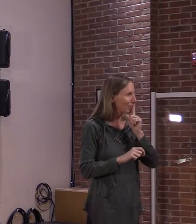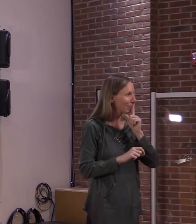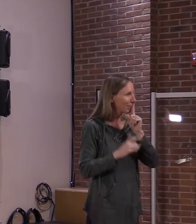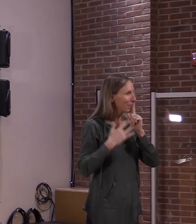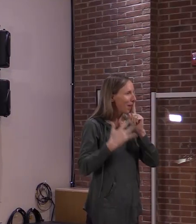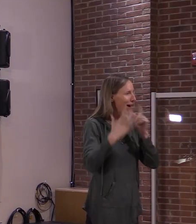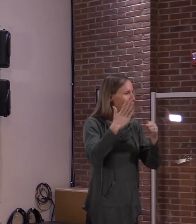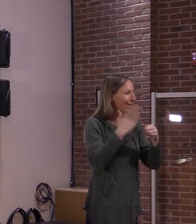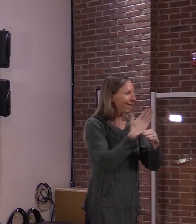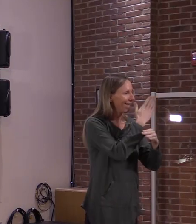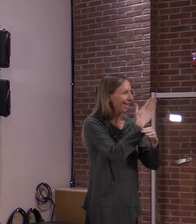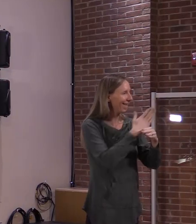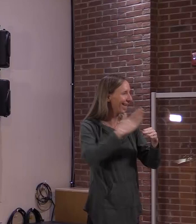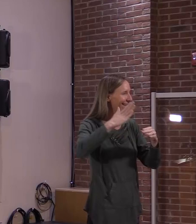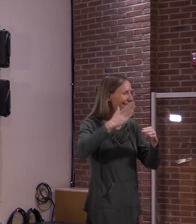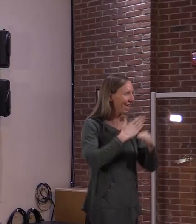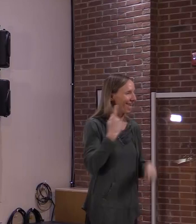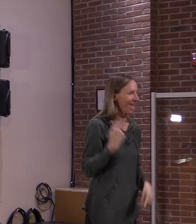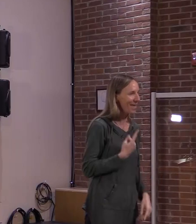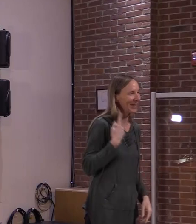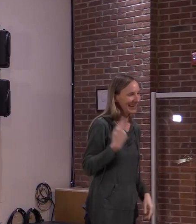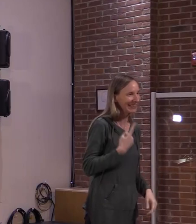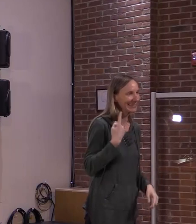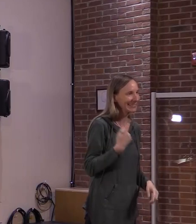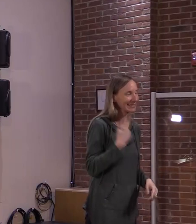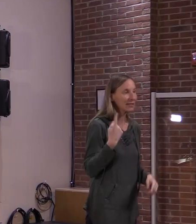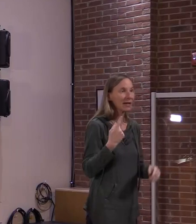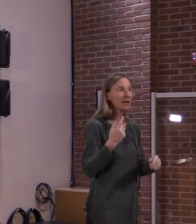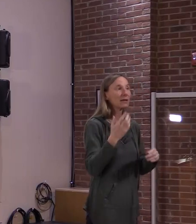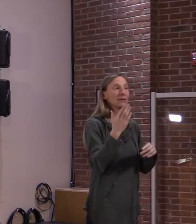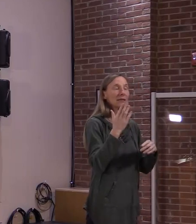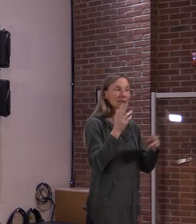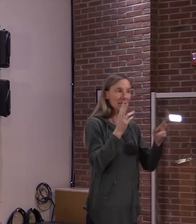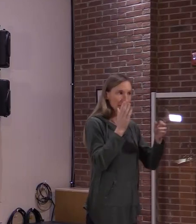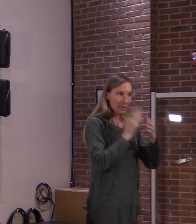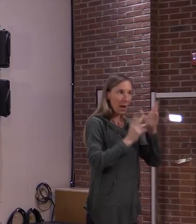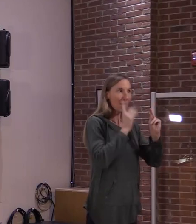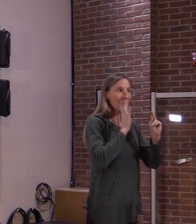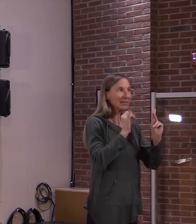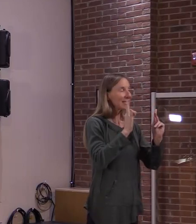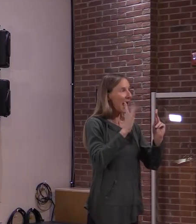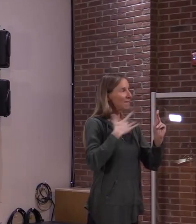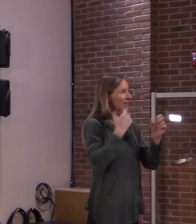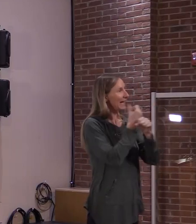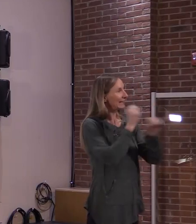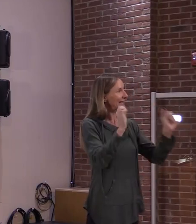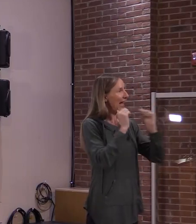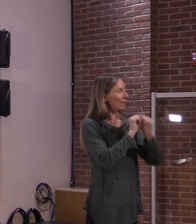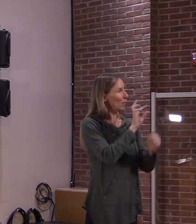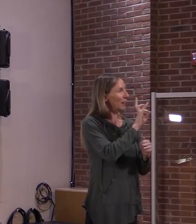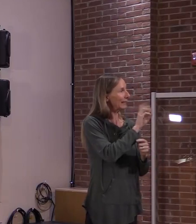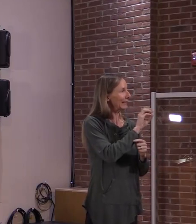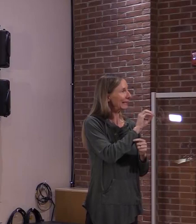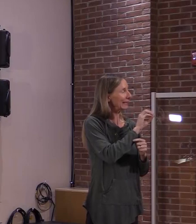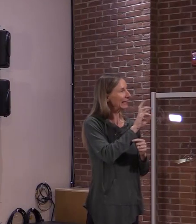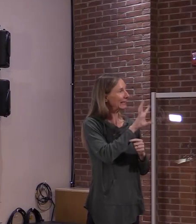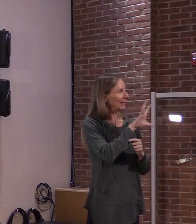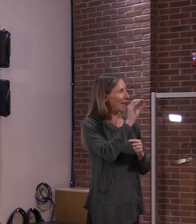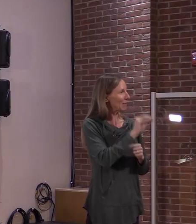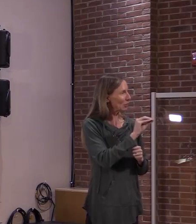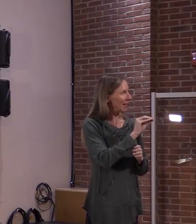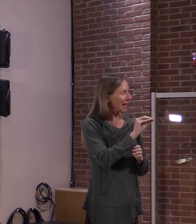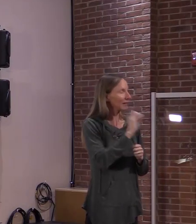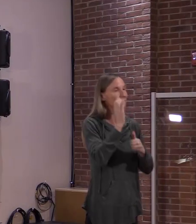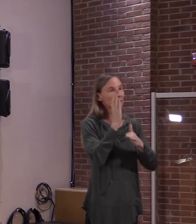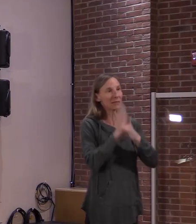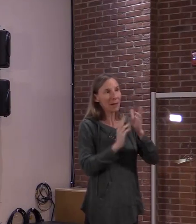range. And the range has been as low as 60 or 65% and as high as 85 to